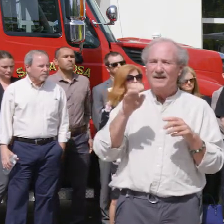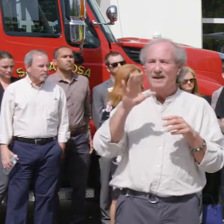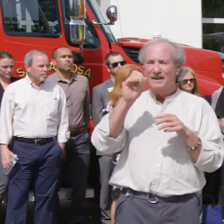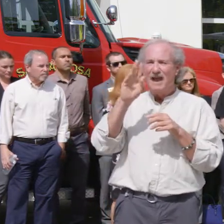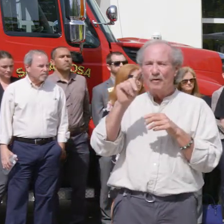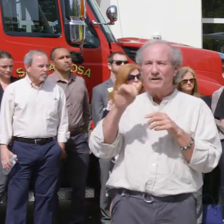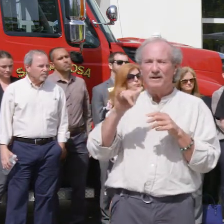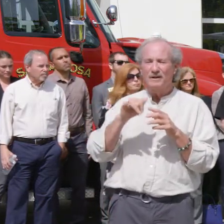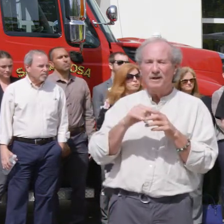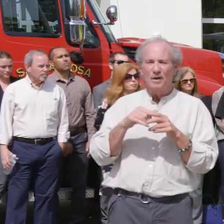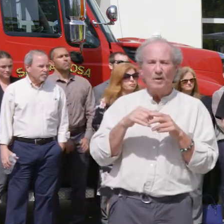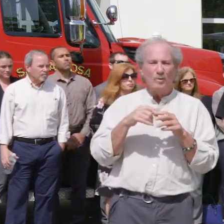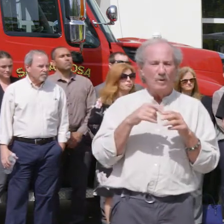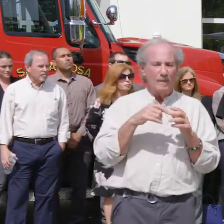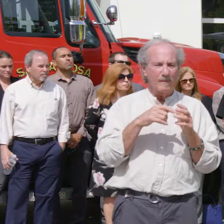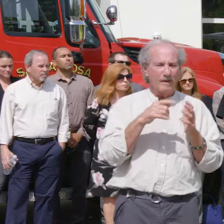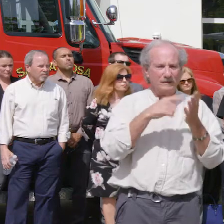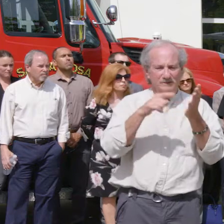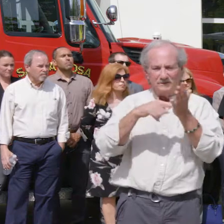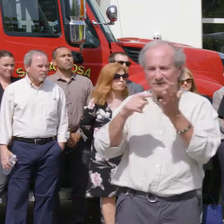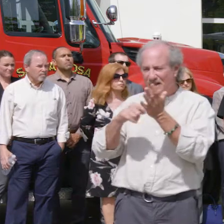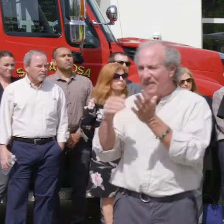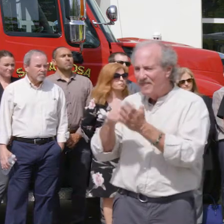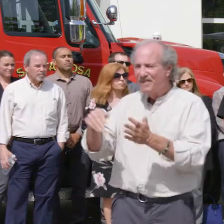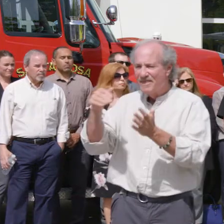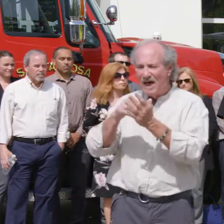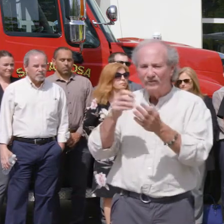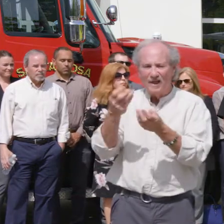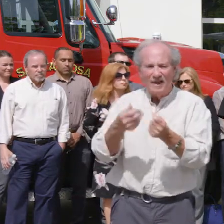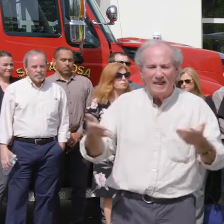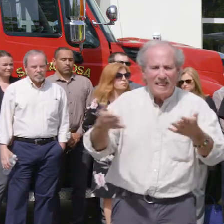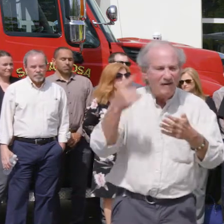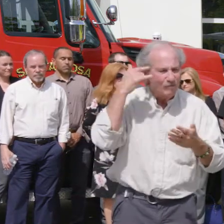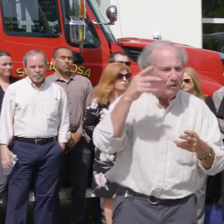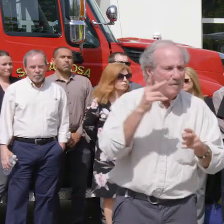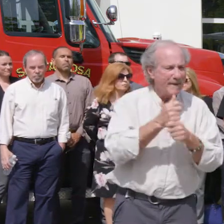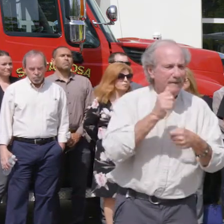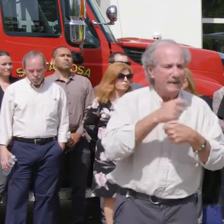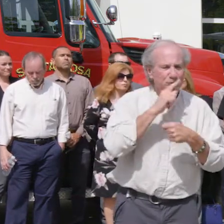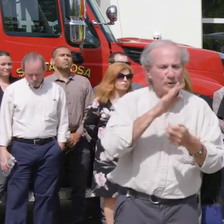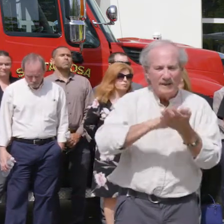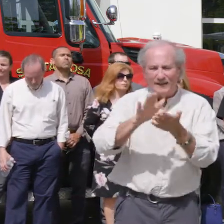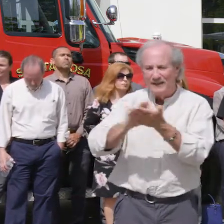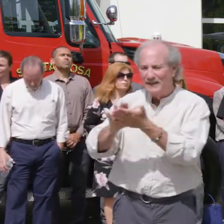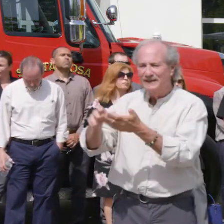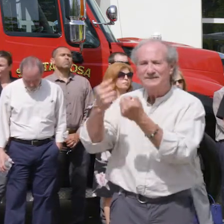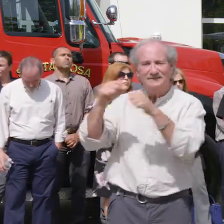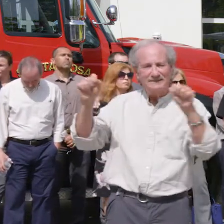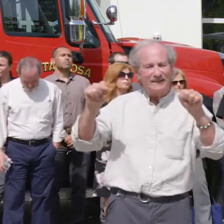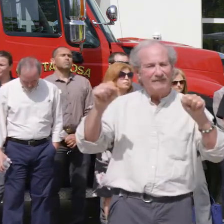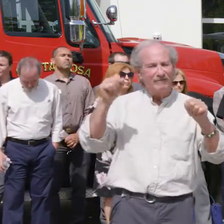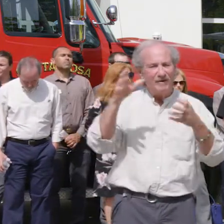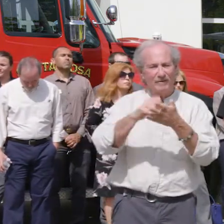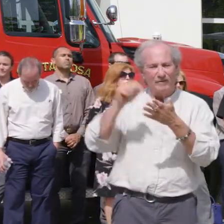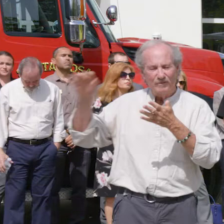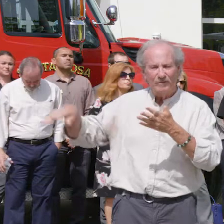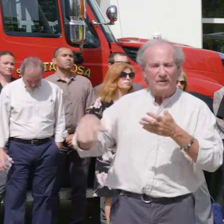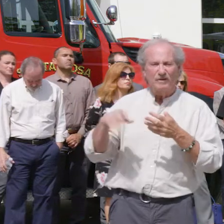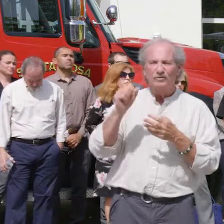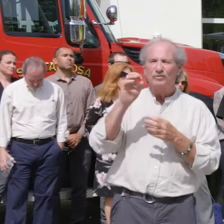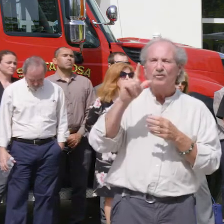We surveyed thousands of burden parcels to locate and ensure the safe removal and disposal of household hazardous waste, paint